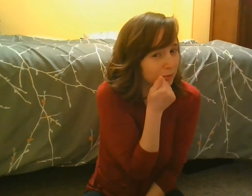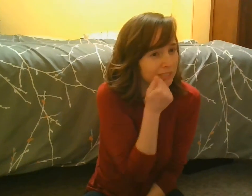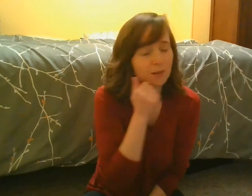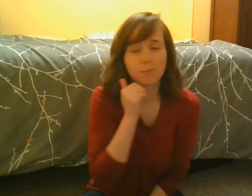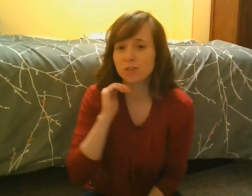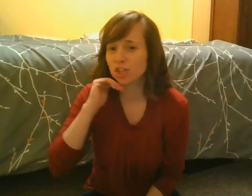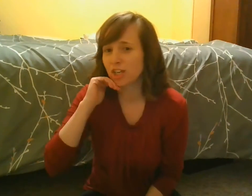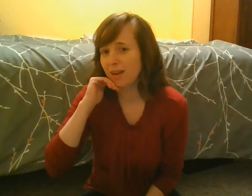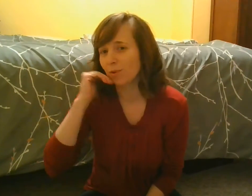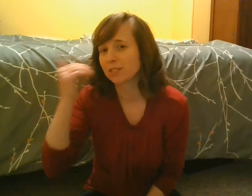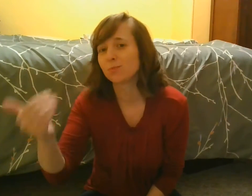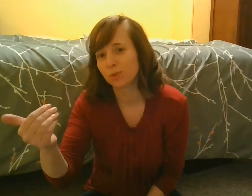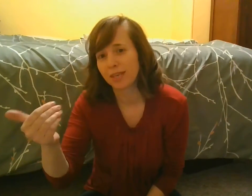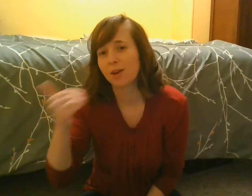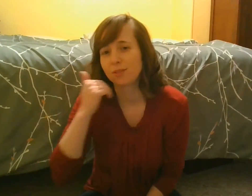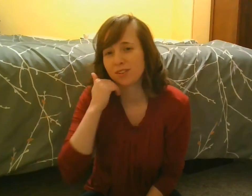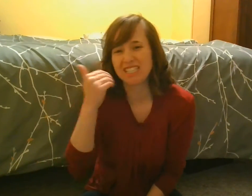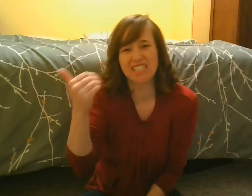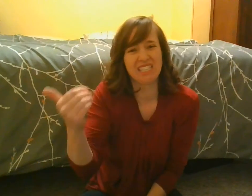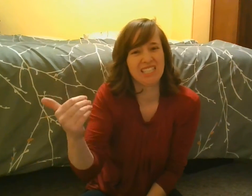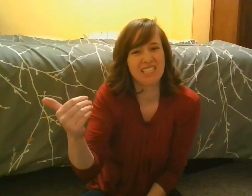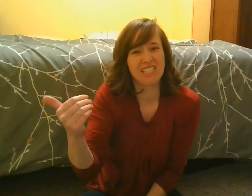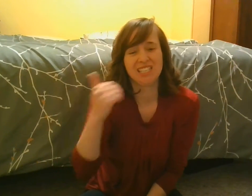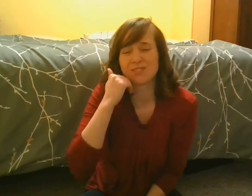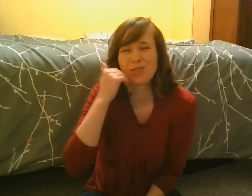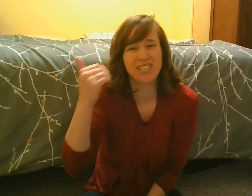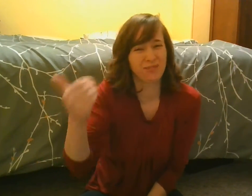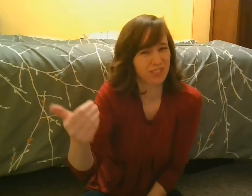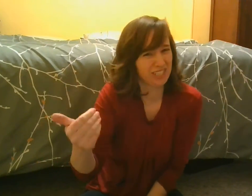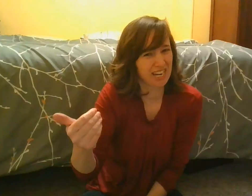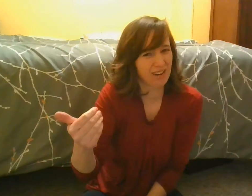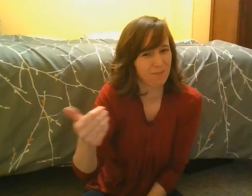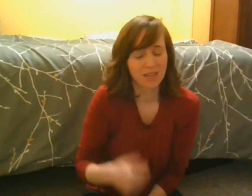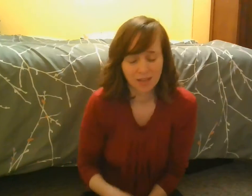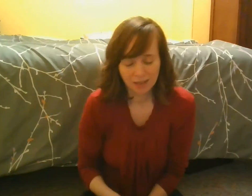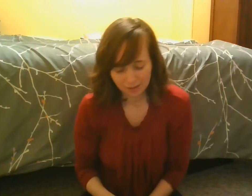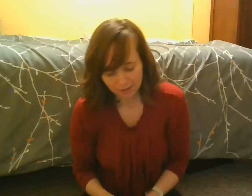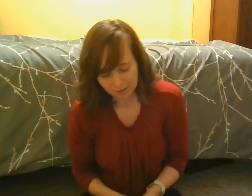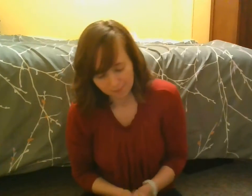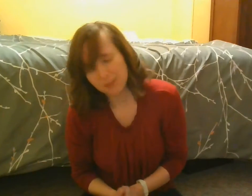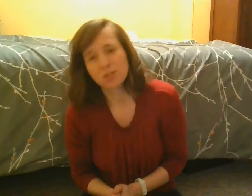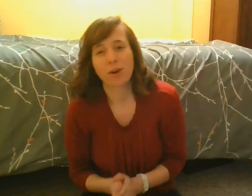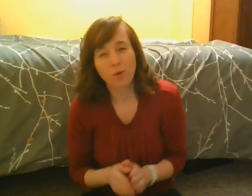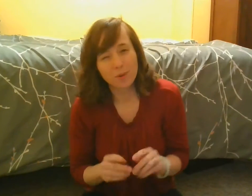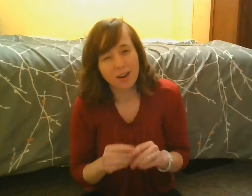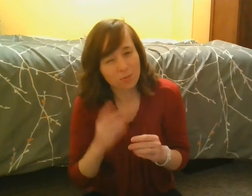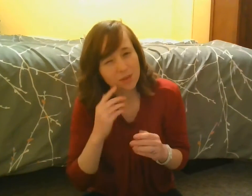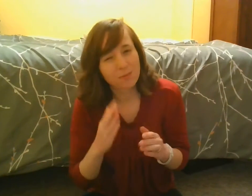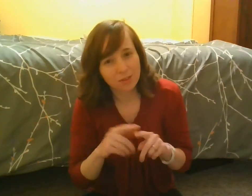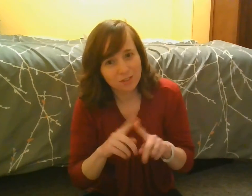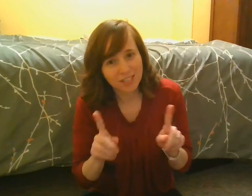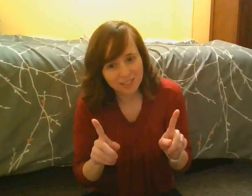twist compared to shame, where it's really out there, like, it's really shame. So I hope you can be able to understand the